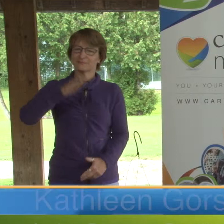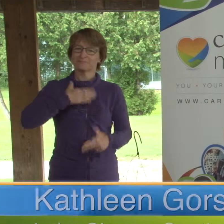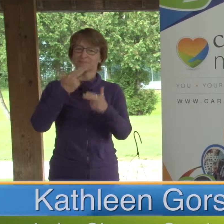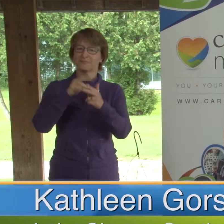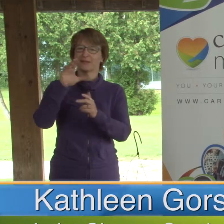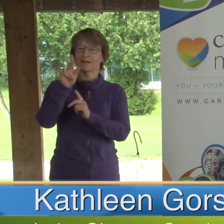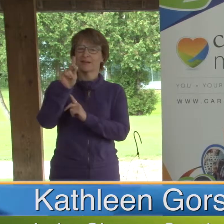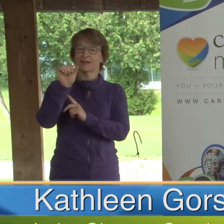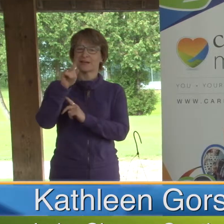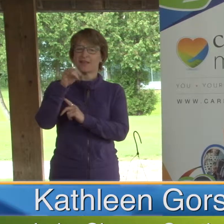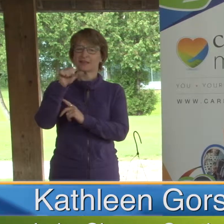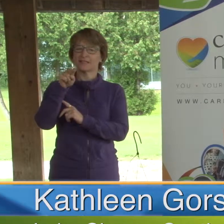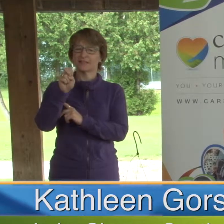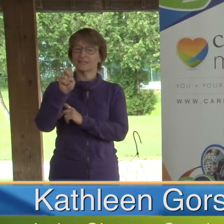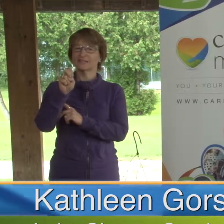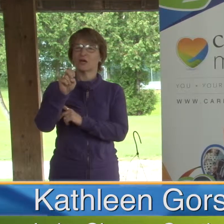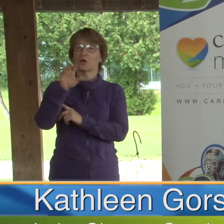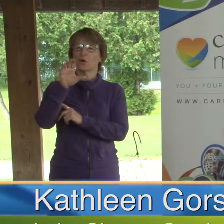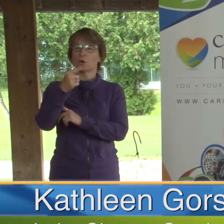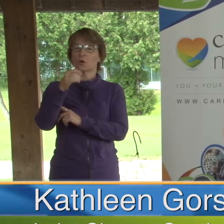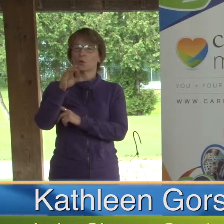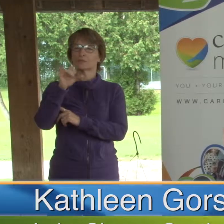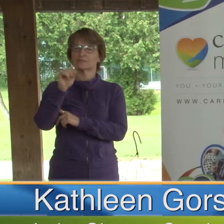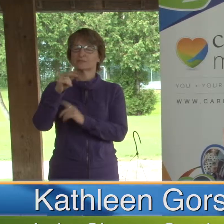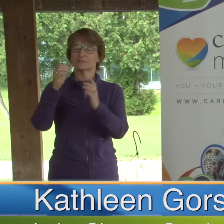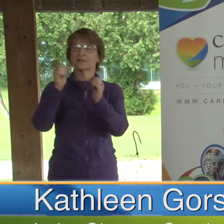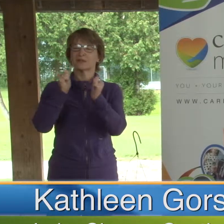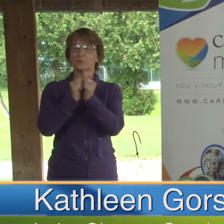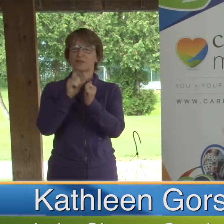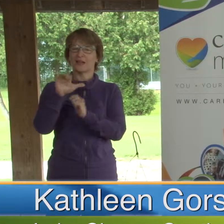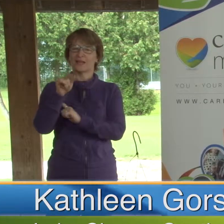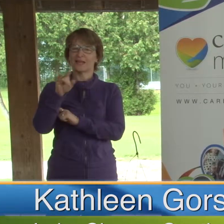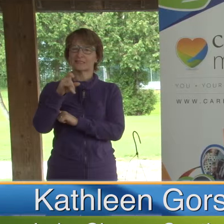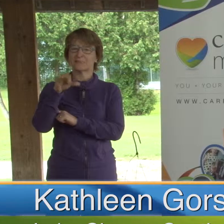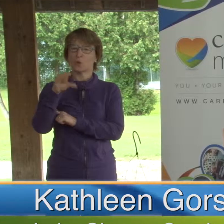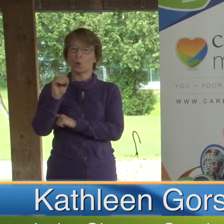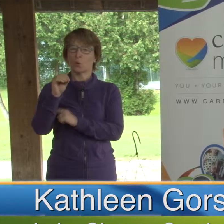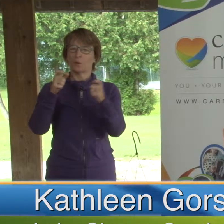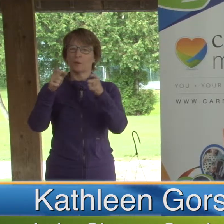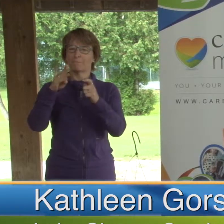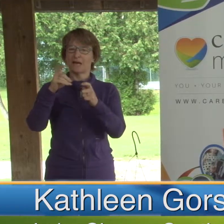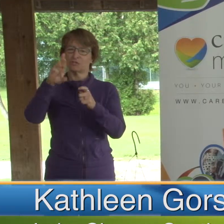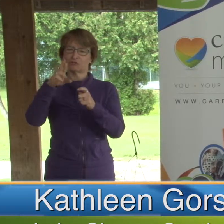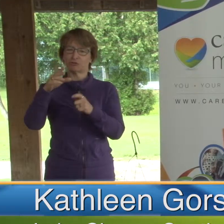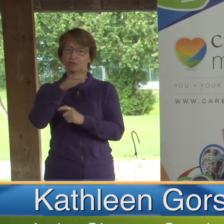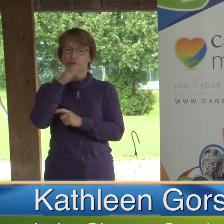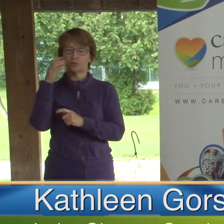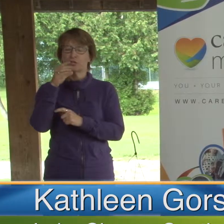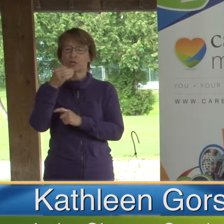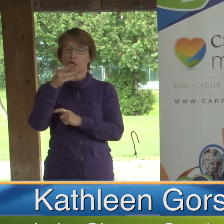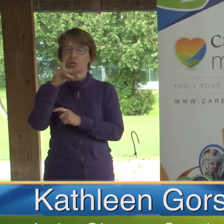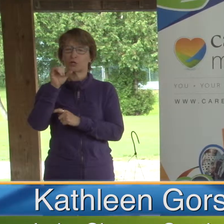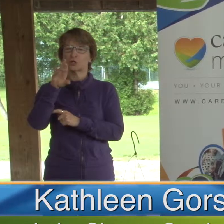name is Kathleen Gorsline, and I'm with Lake Simcoe South Master Gardeners. Lake Simcoe Master Gardeners is part of